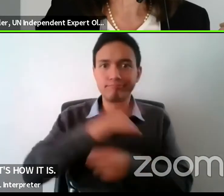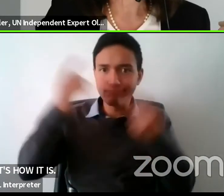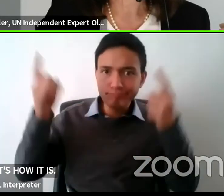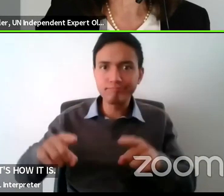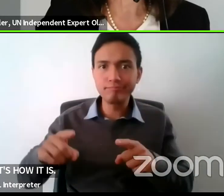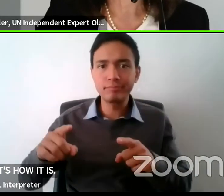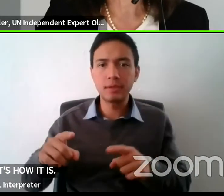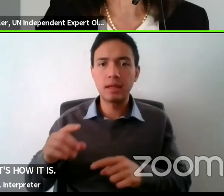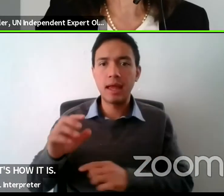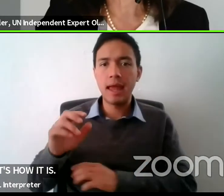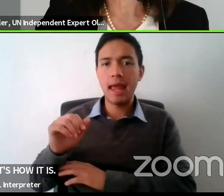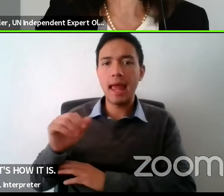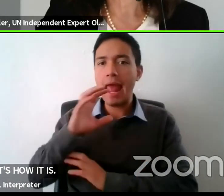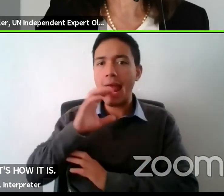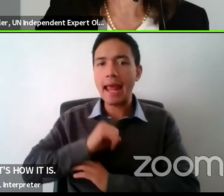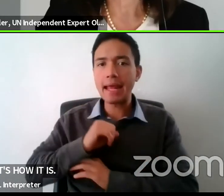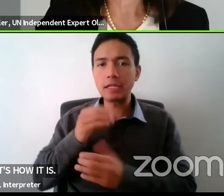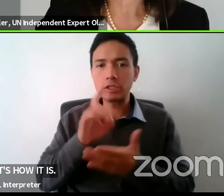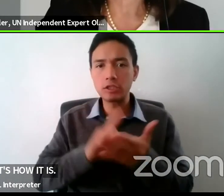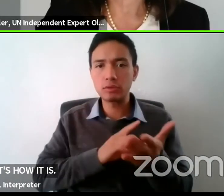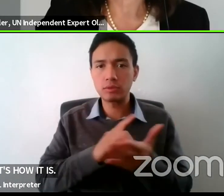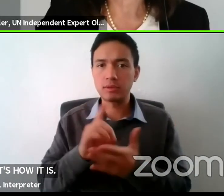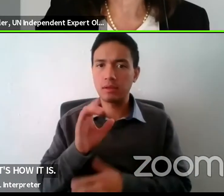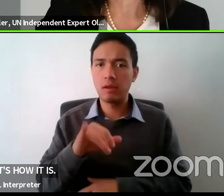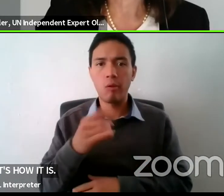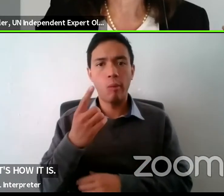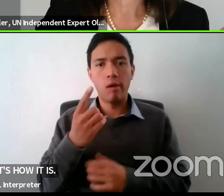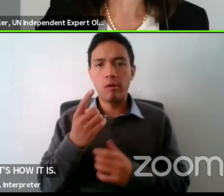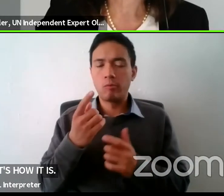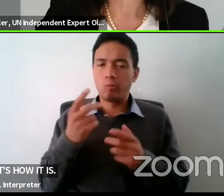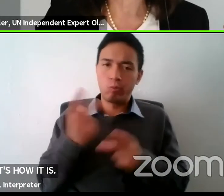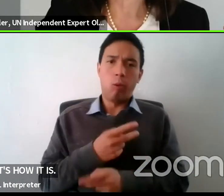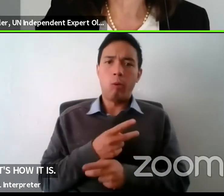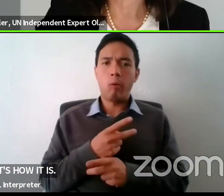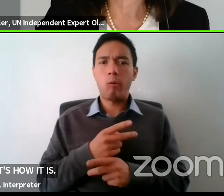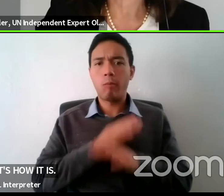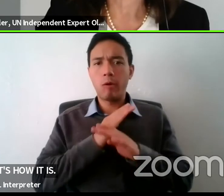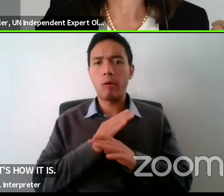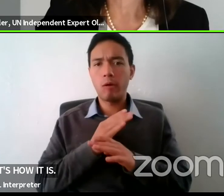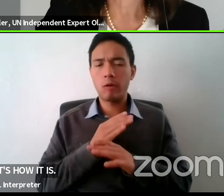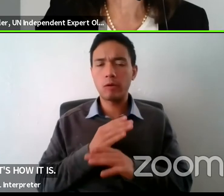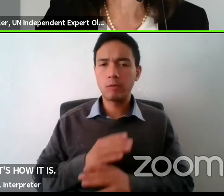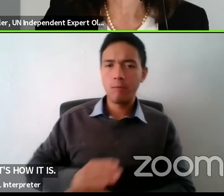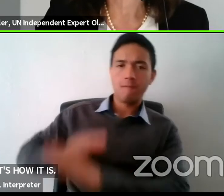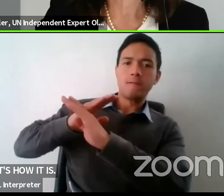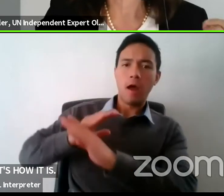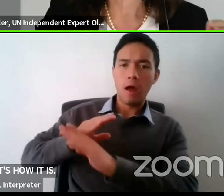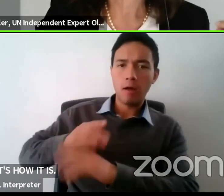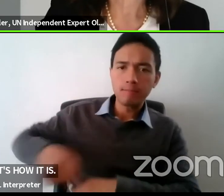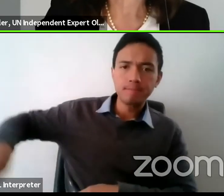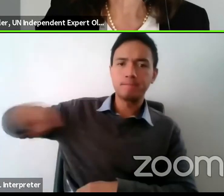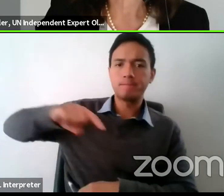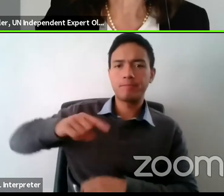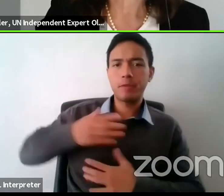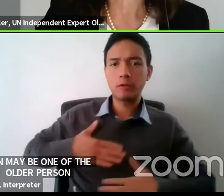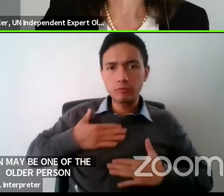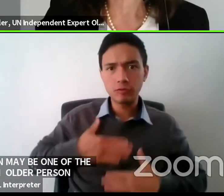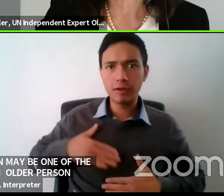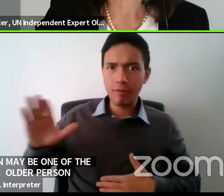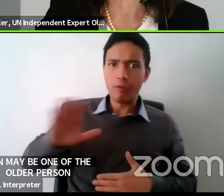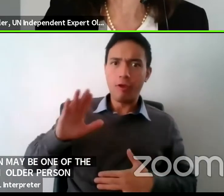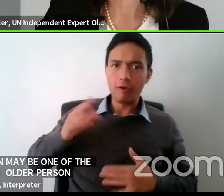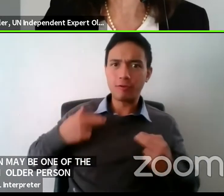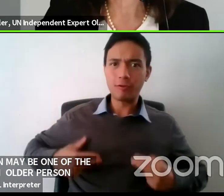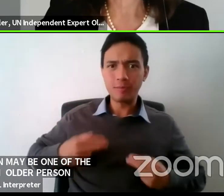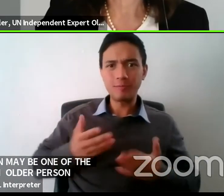ageism and age discrimination might be one of the biggest barriers which hinder older persons on their full enjoyment of their human rights and also